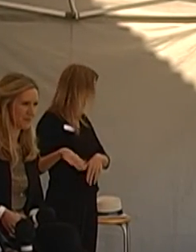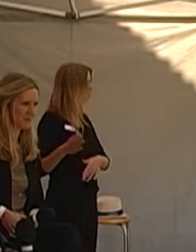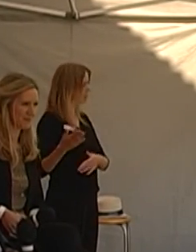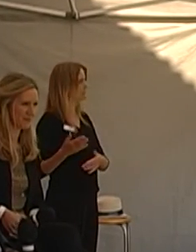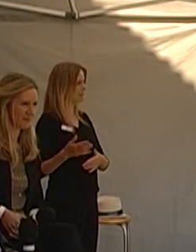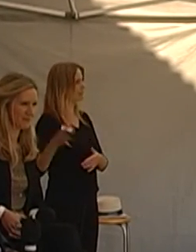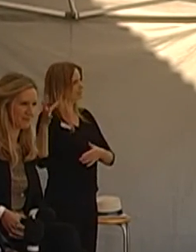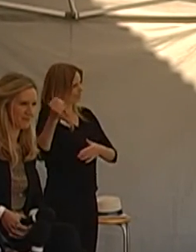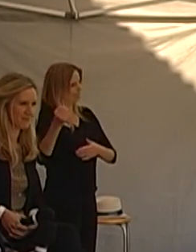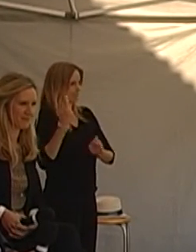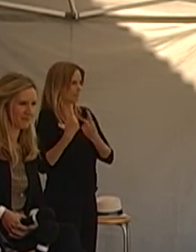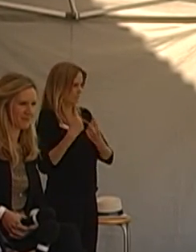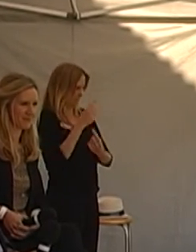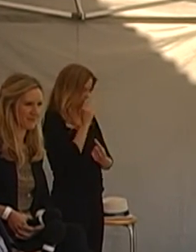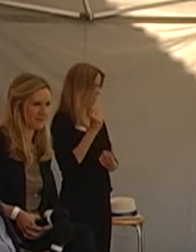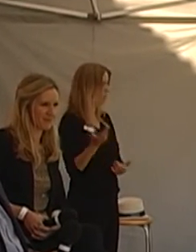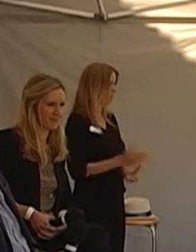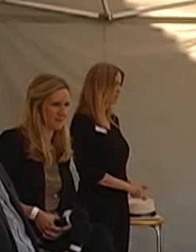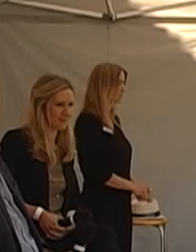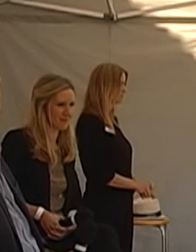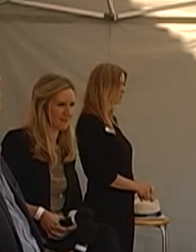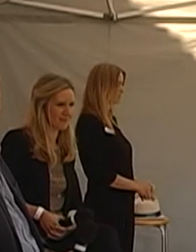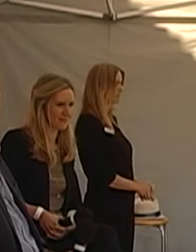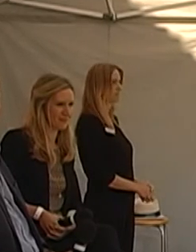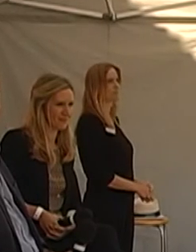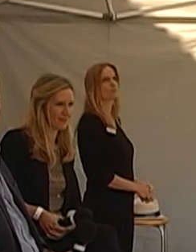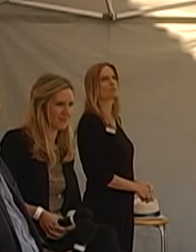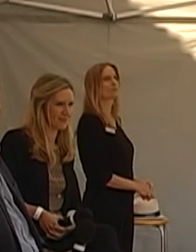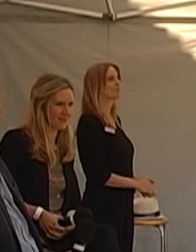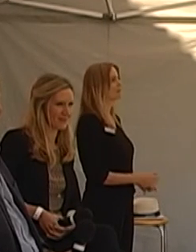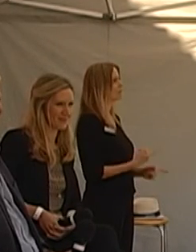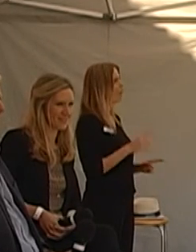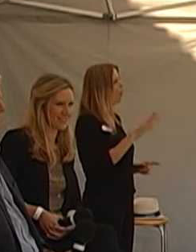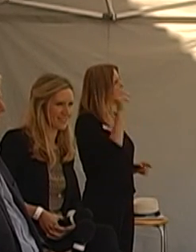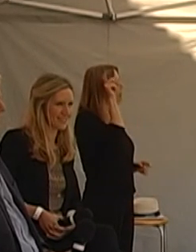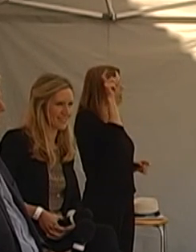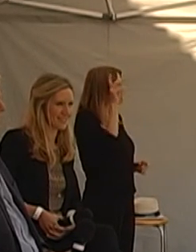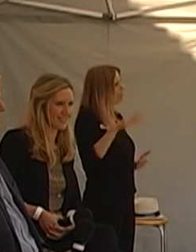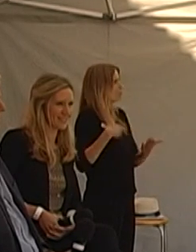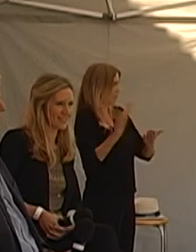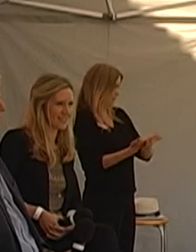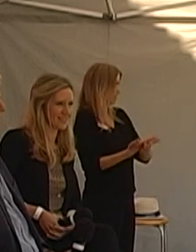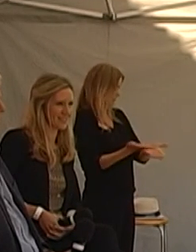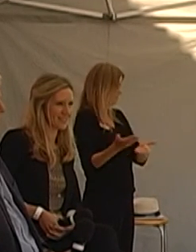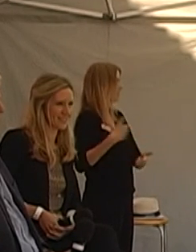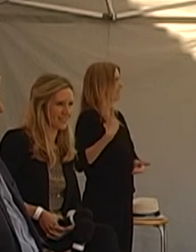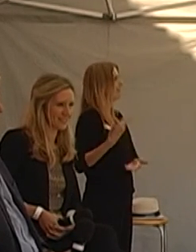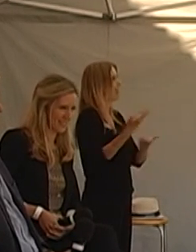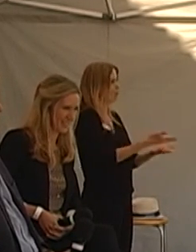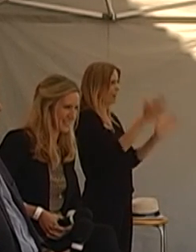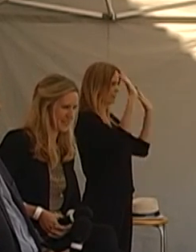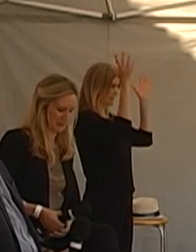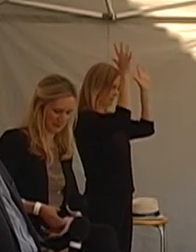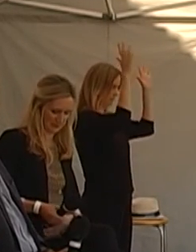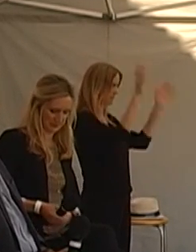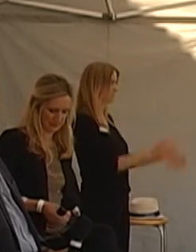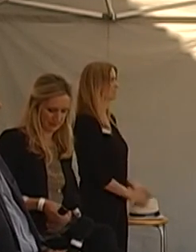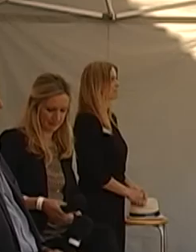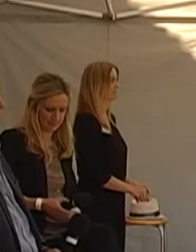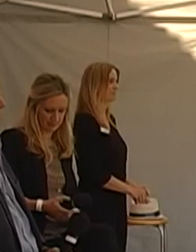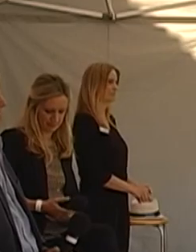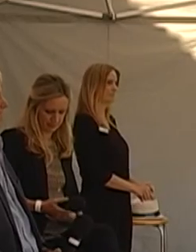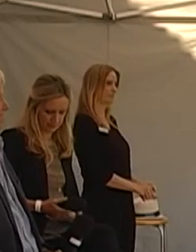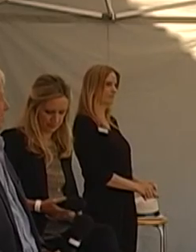them and give us all your thoughts. So thanks for coming. Thank you.